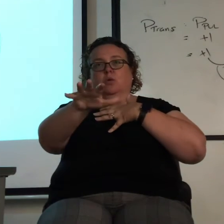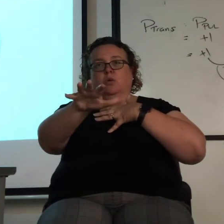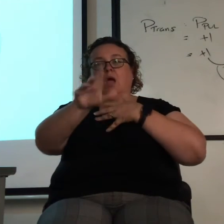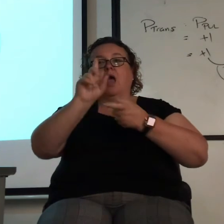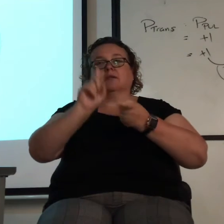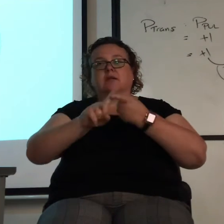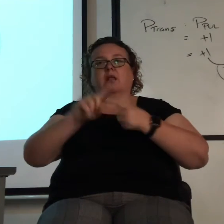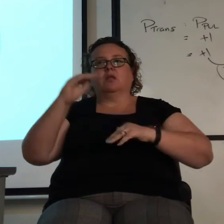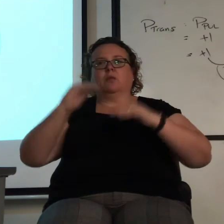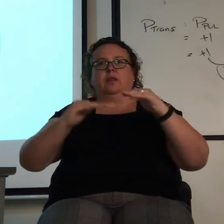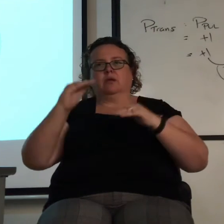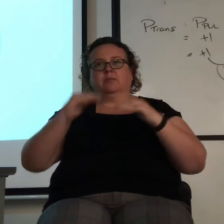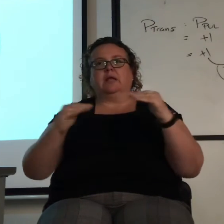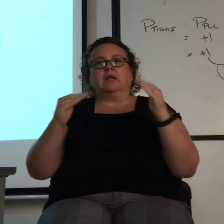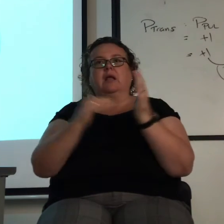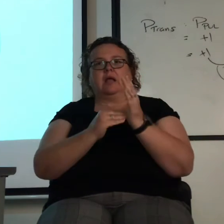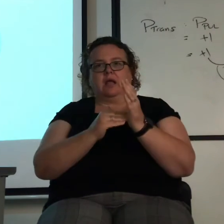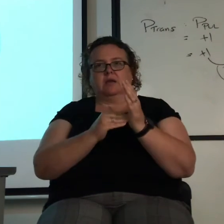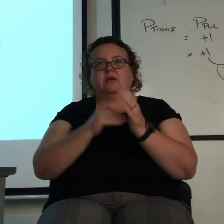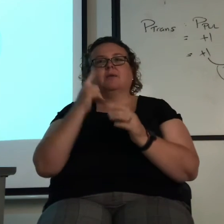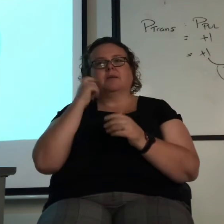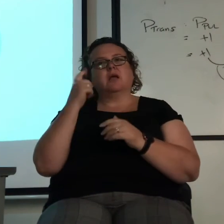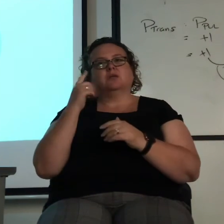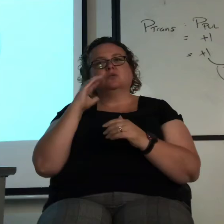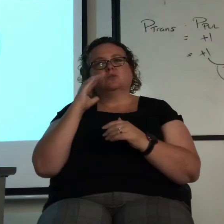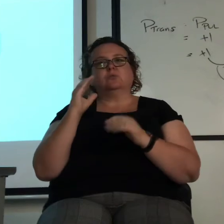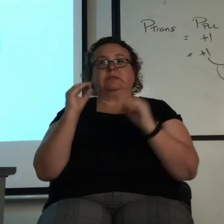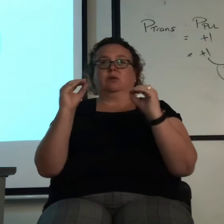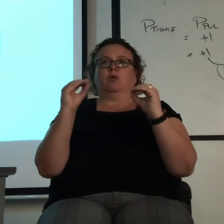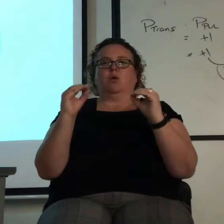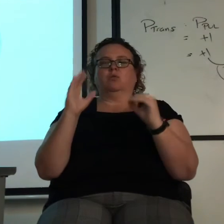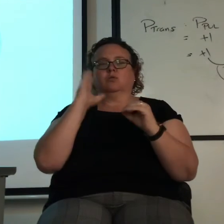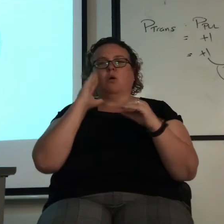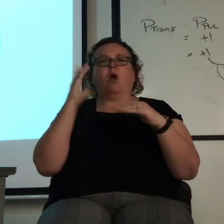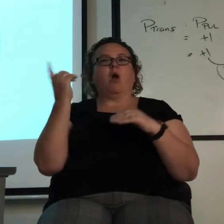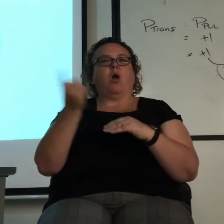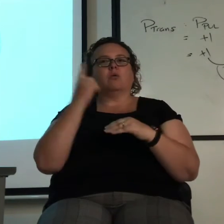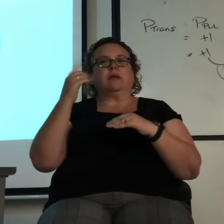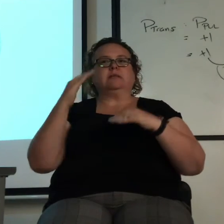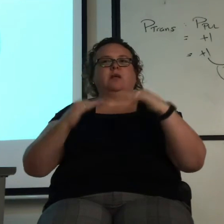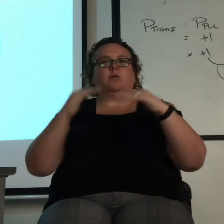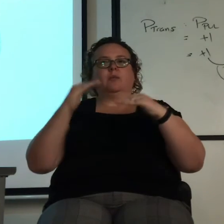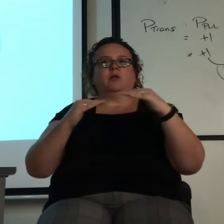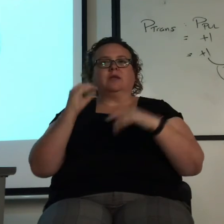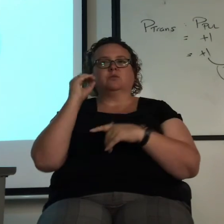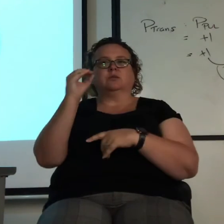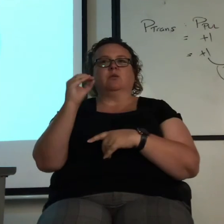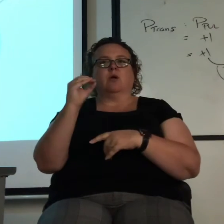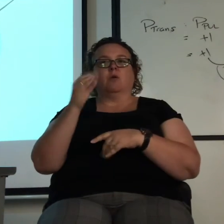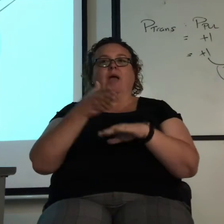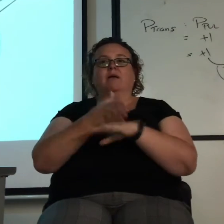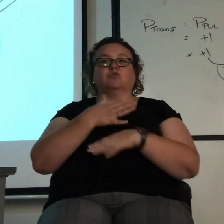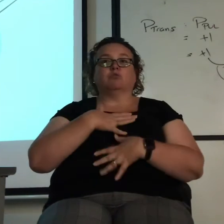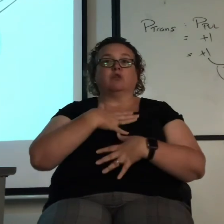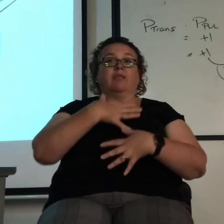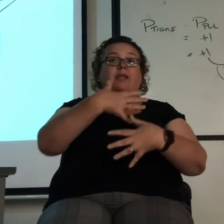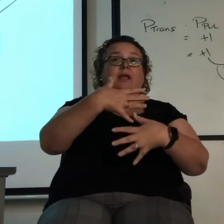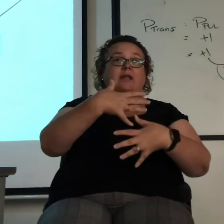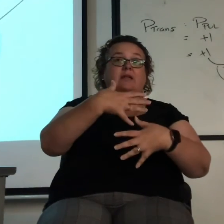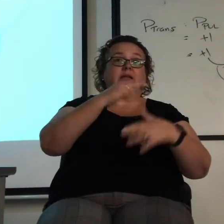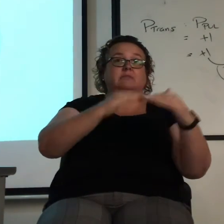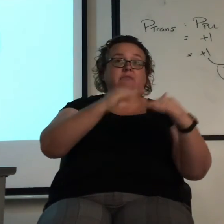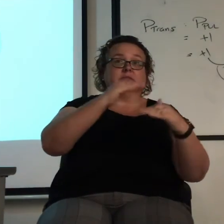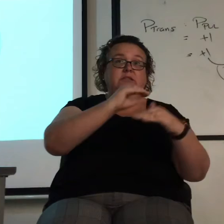Until you equilibrate to zero. So you always equilibrate to zero after a breath in, after a breath